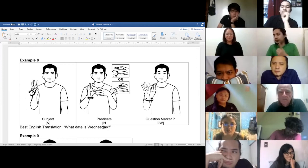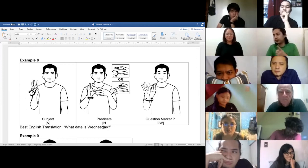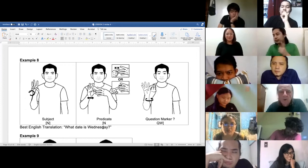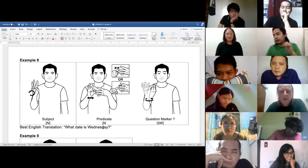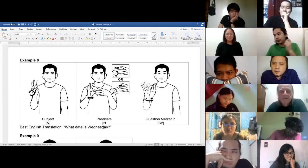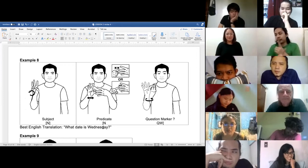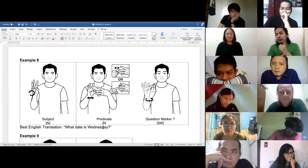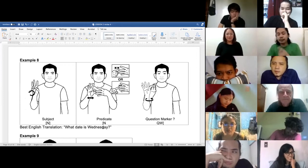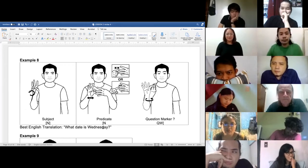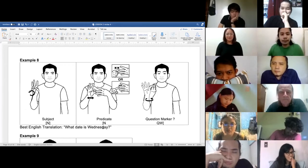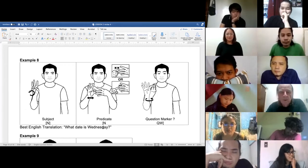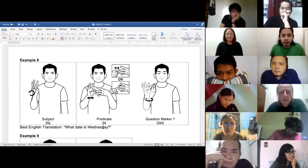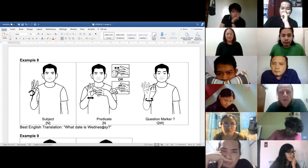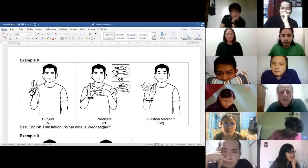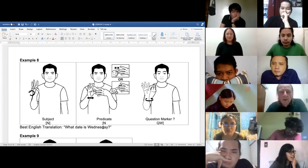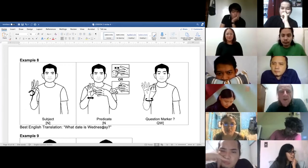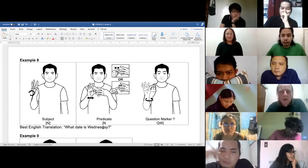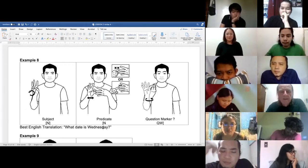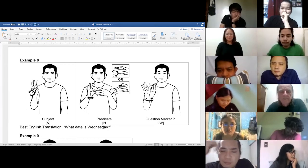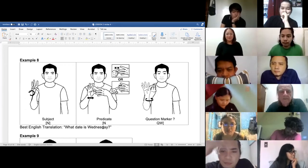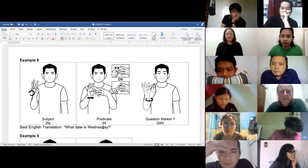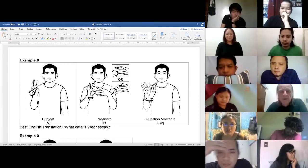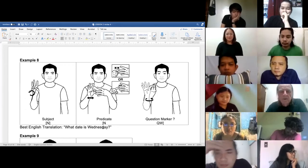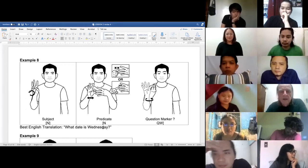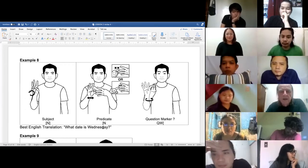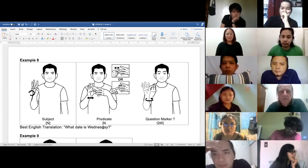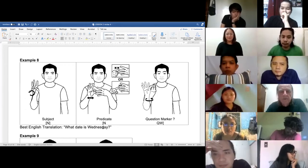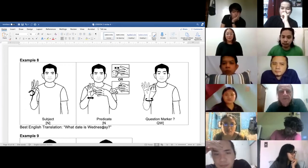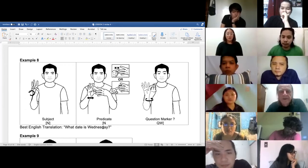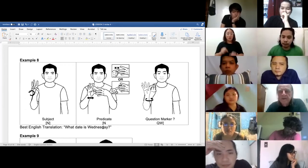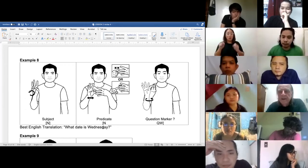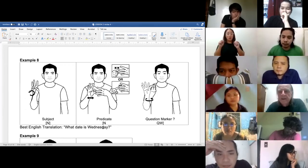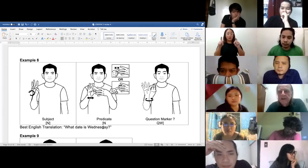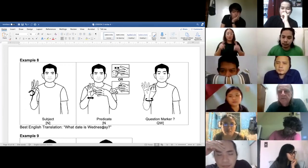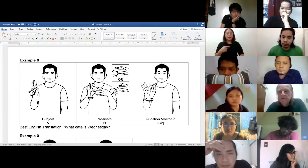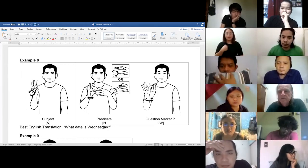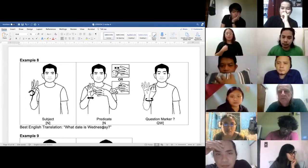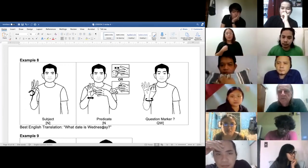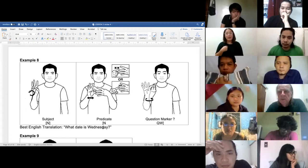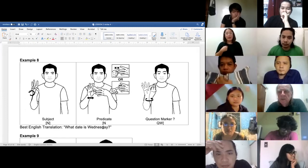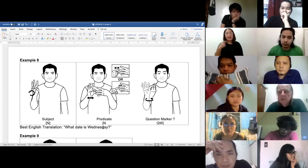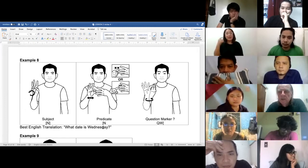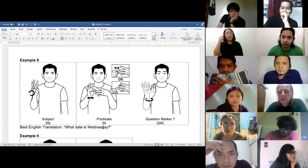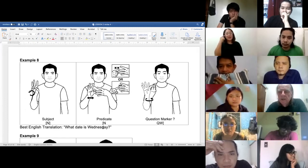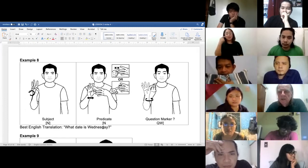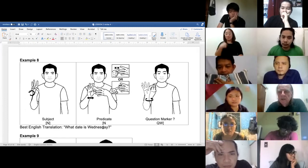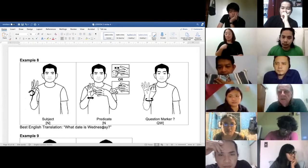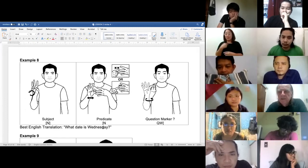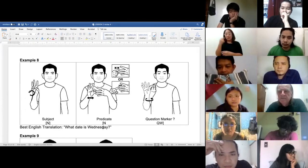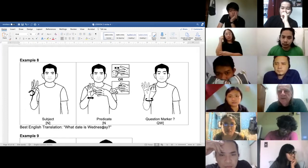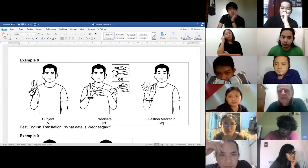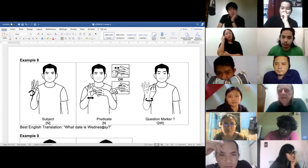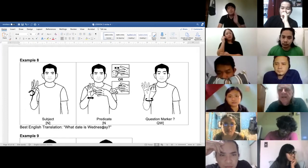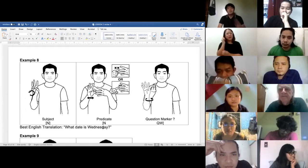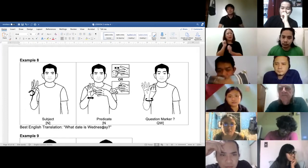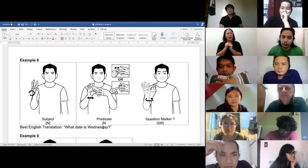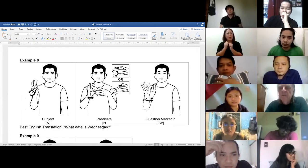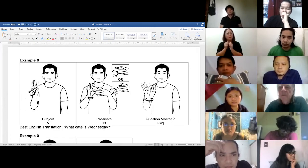Okay. Okay, right. All right, so I will think about how to explain that.